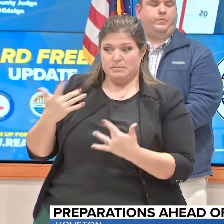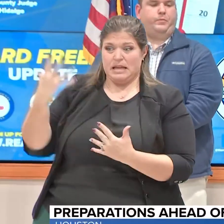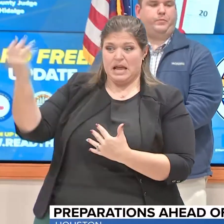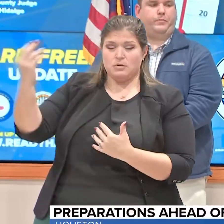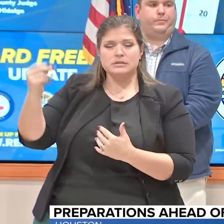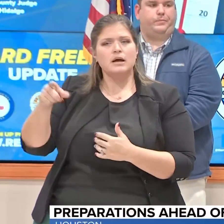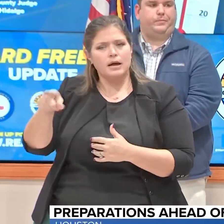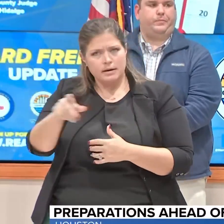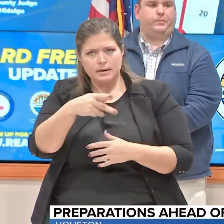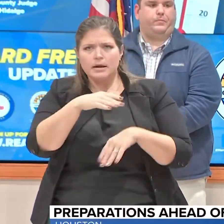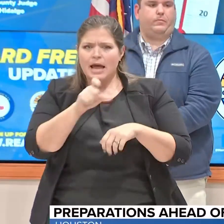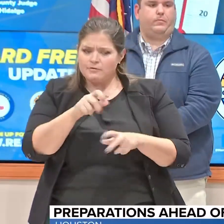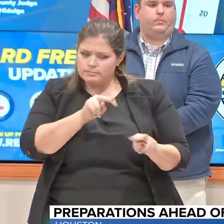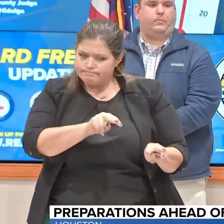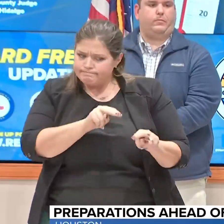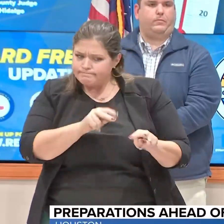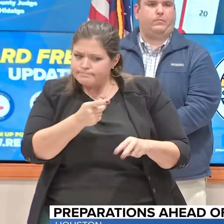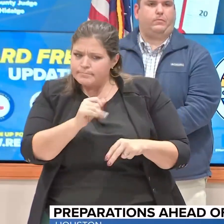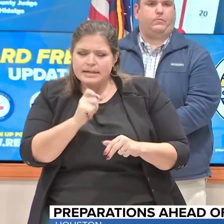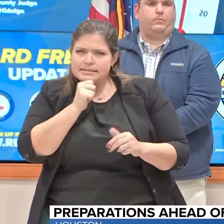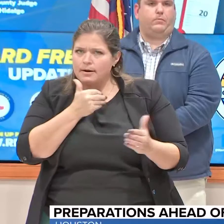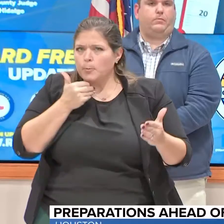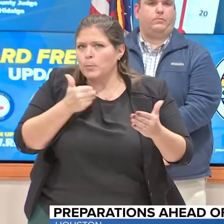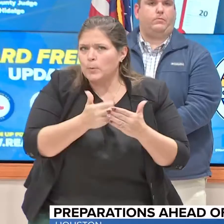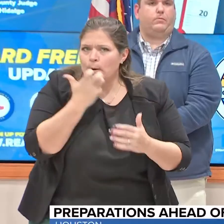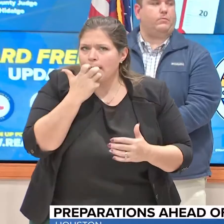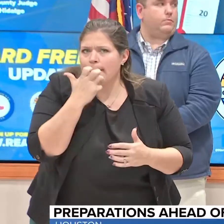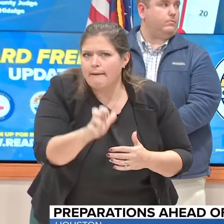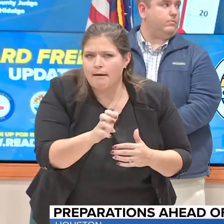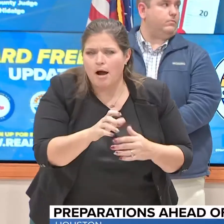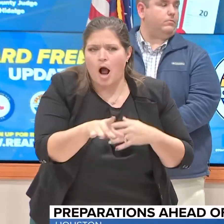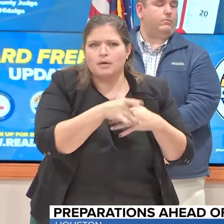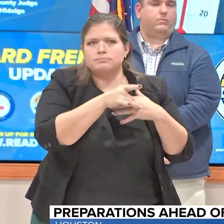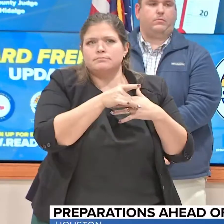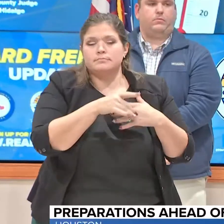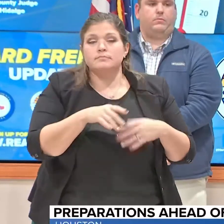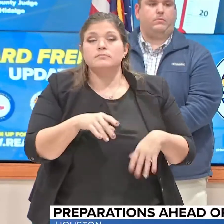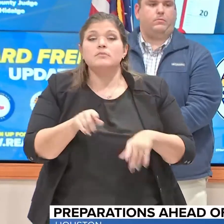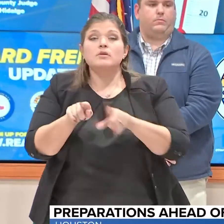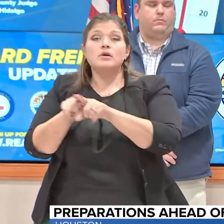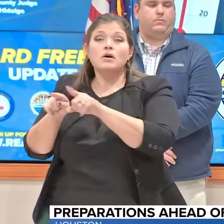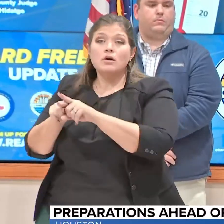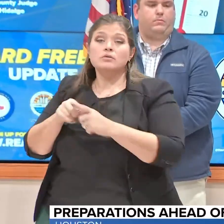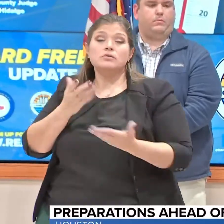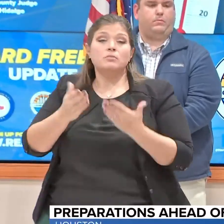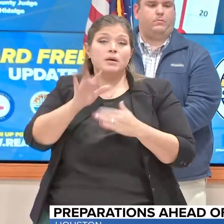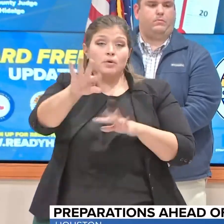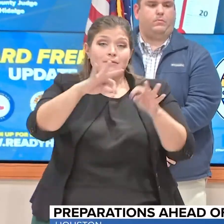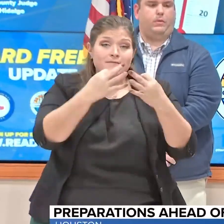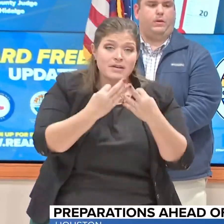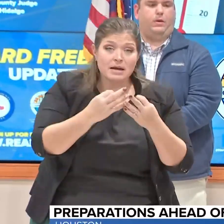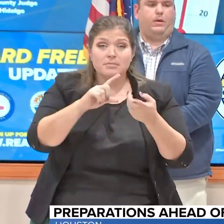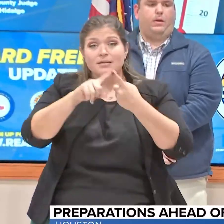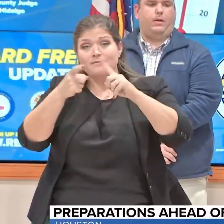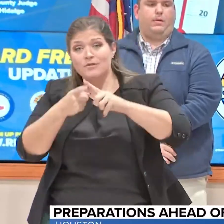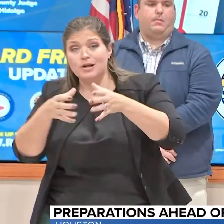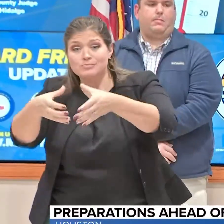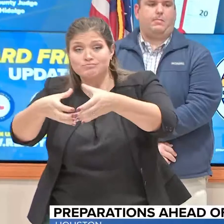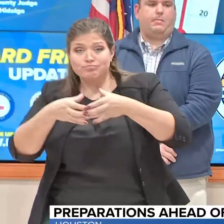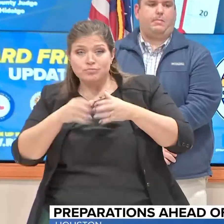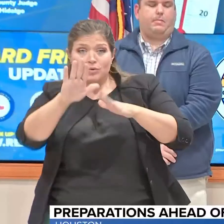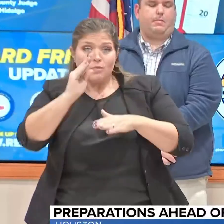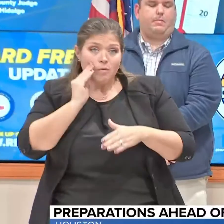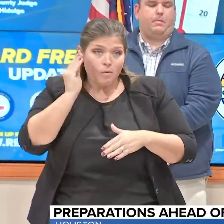well. In addition, you're going to have family members coming to your home to visit possibly, or you'll be going places. When you get there,